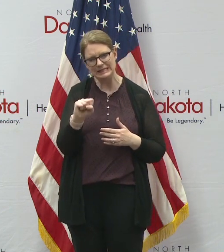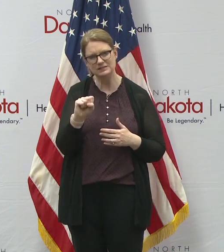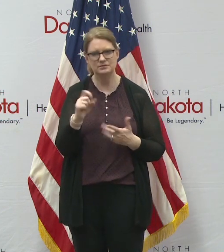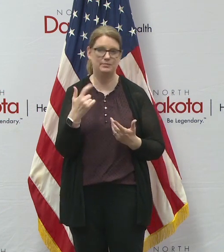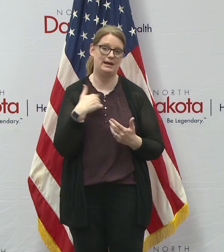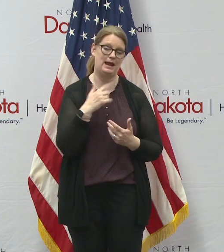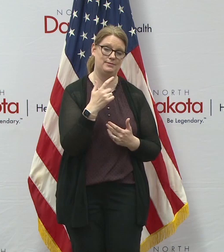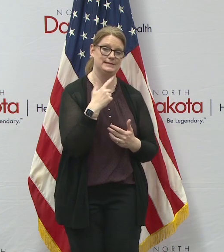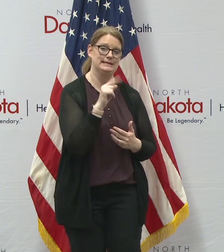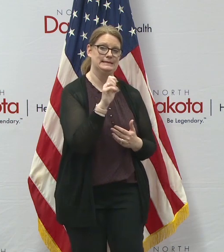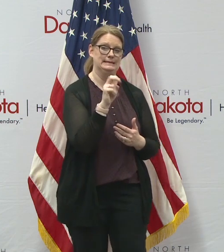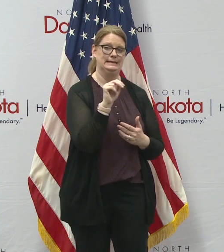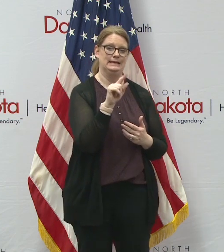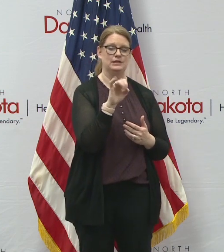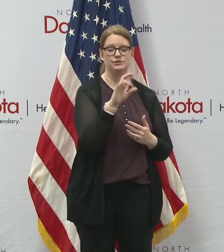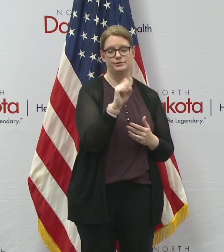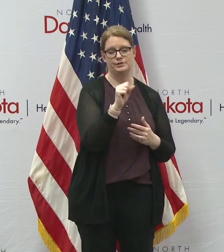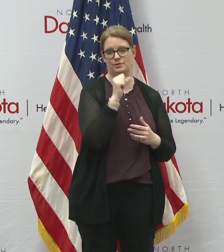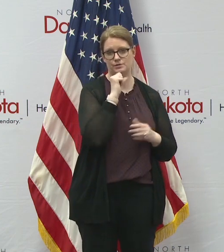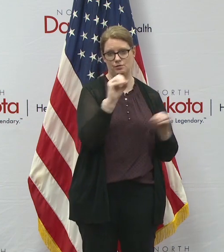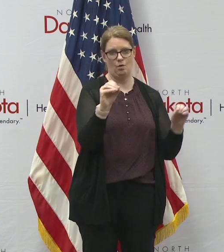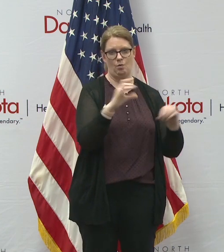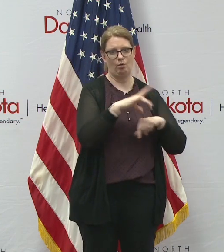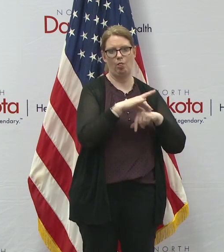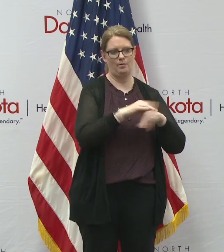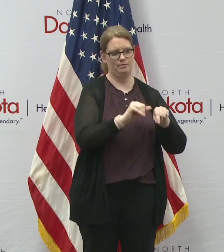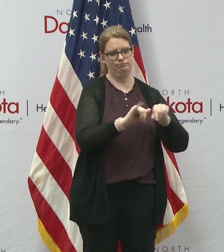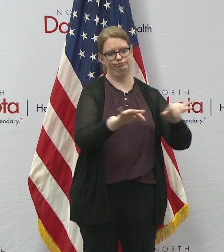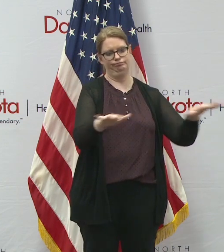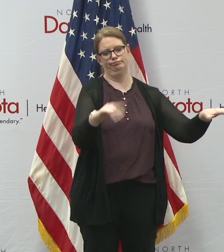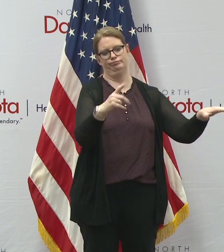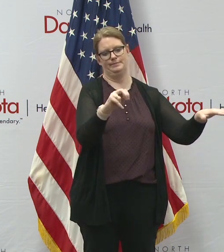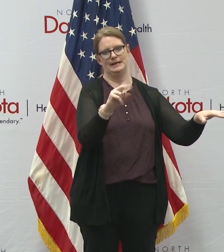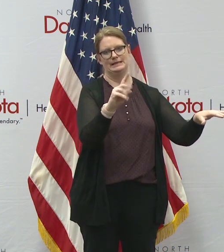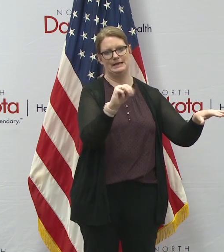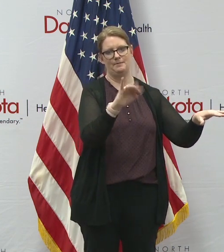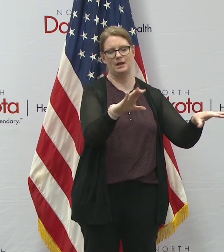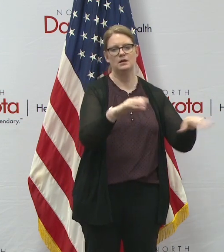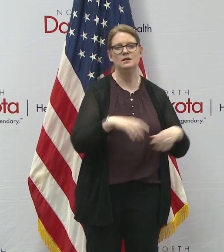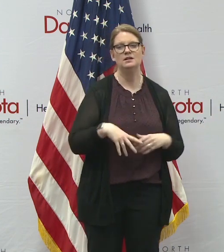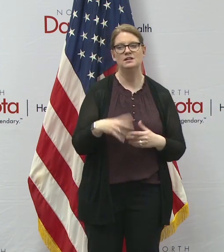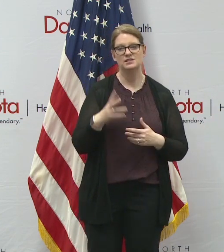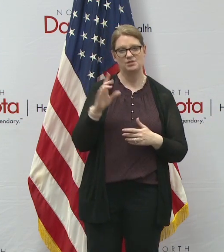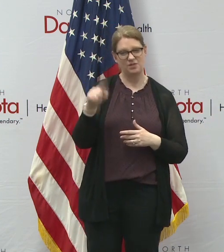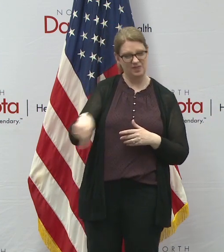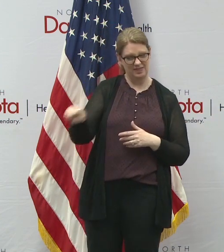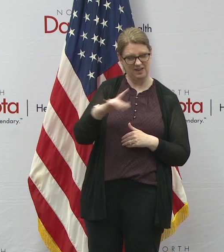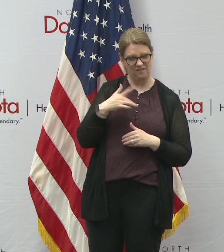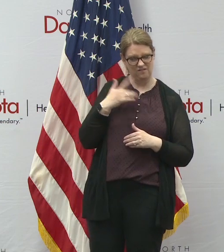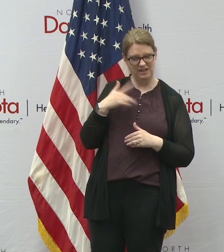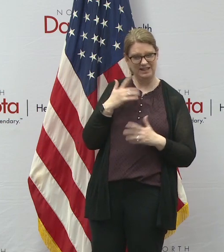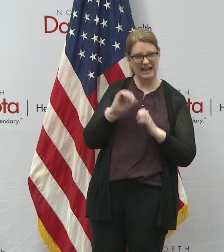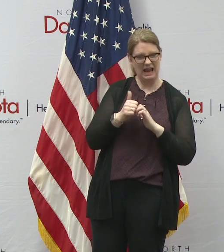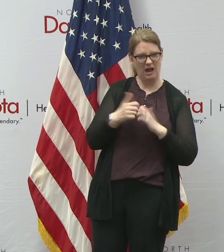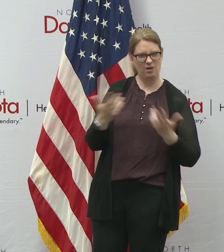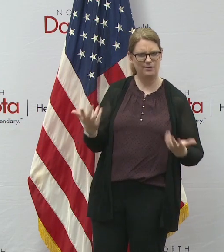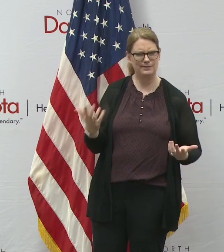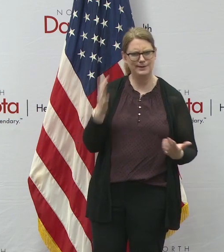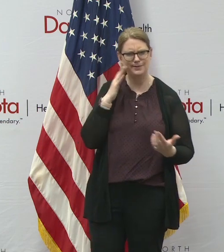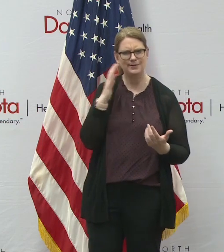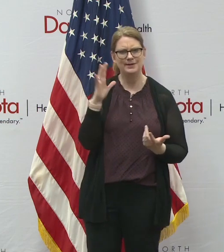a teenager, we didn't have a global pandemic, so I can't relate to what that would be like, to be missing